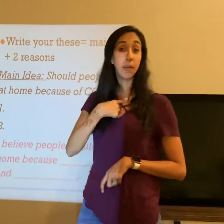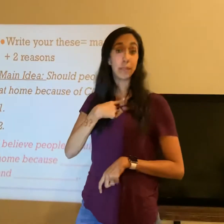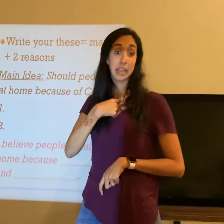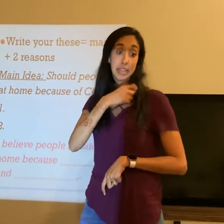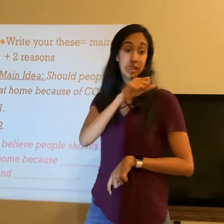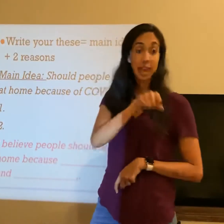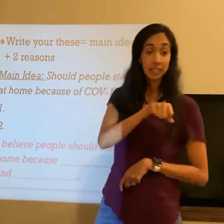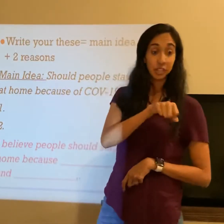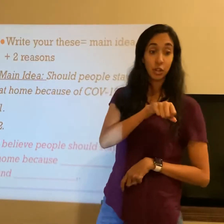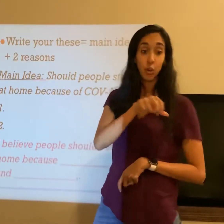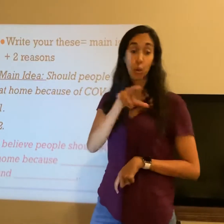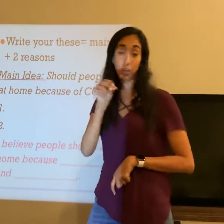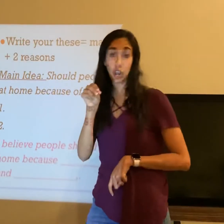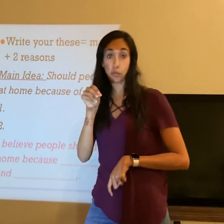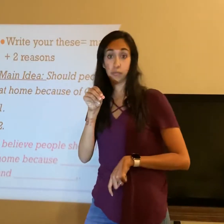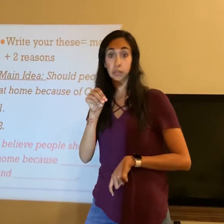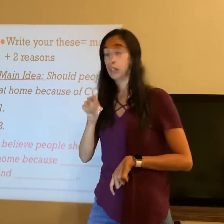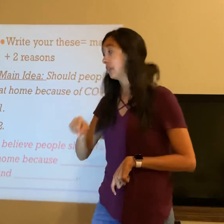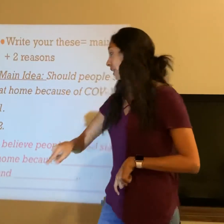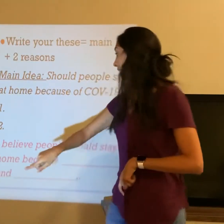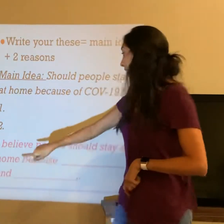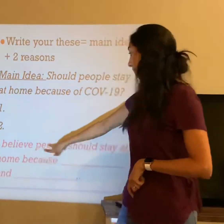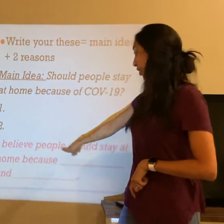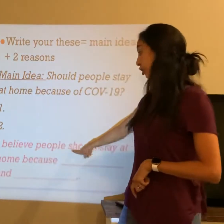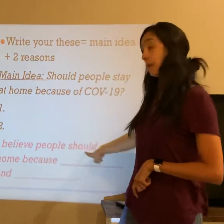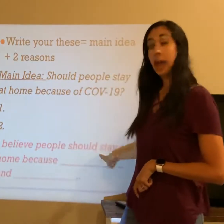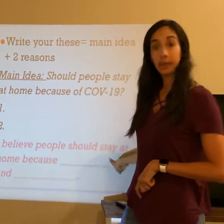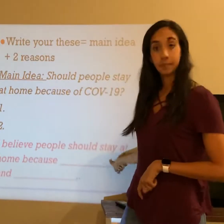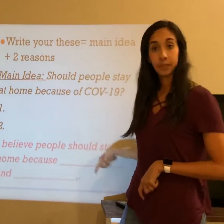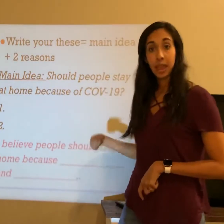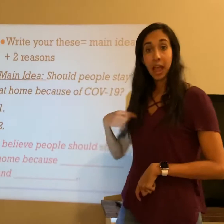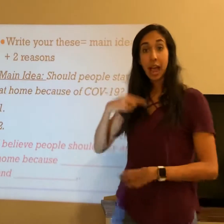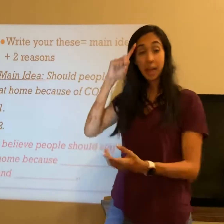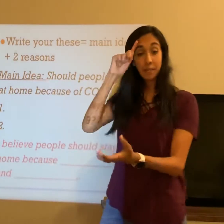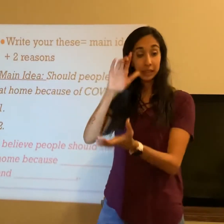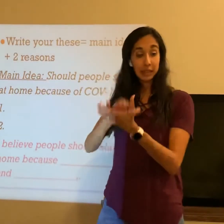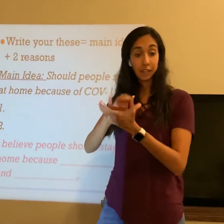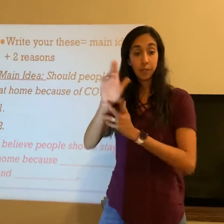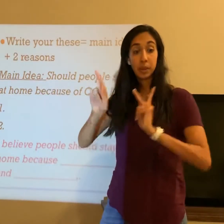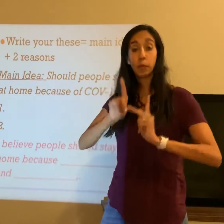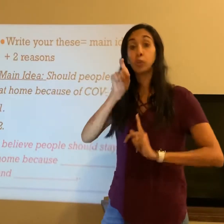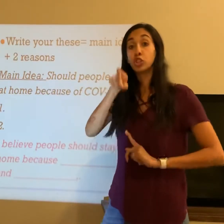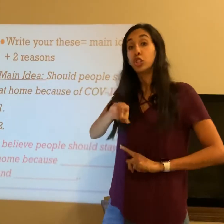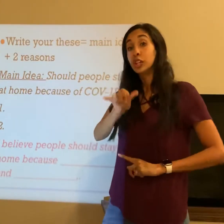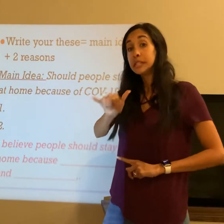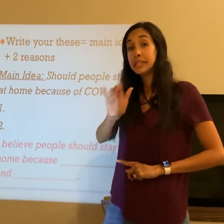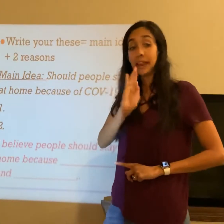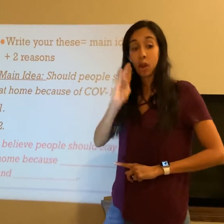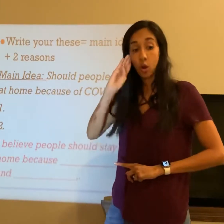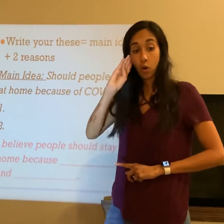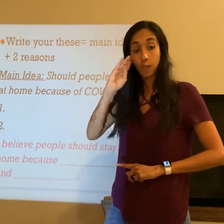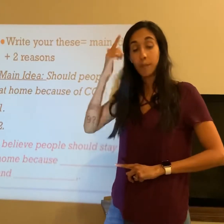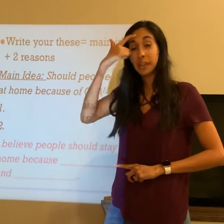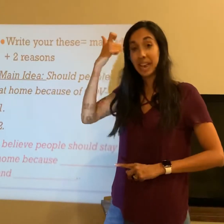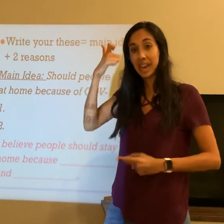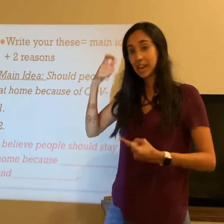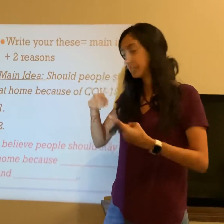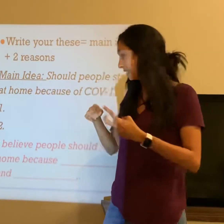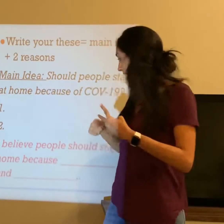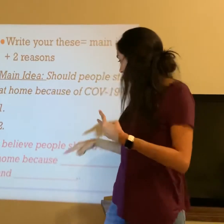me yes or no. Here's mine. I believe people should stay home because,